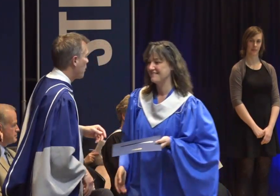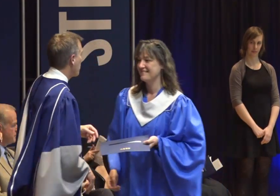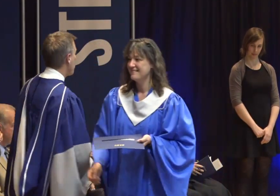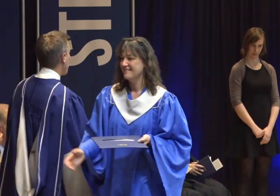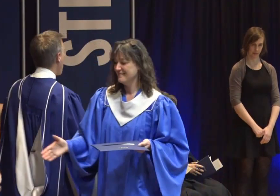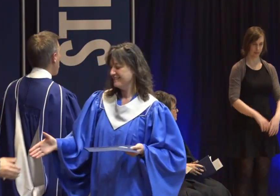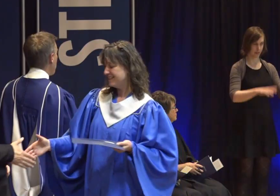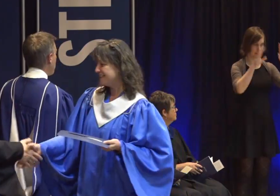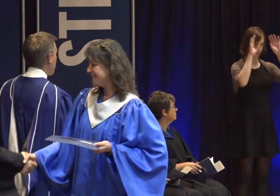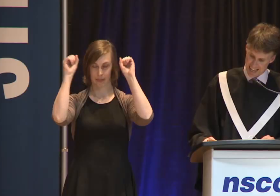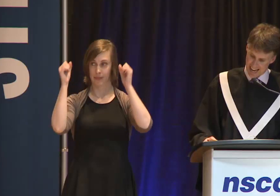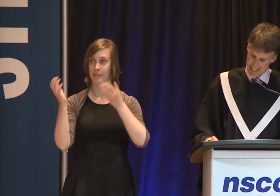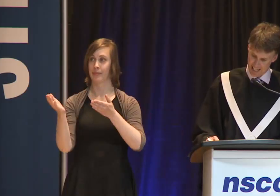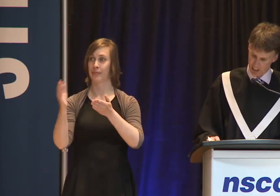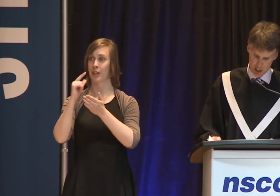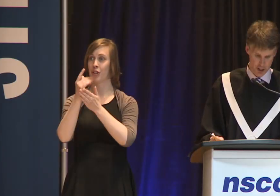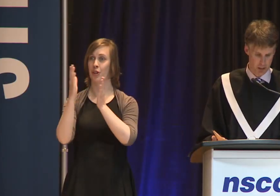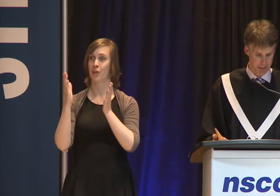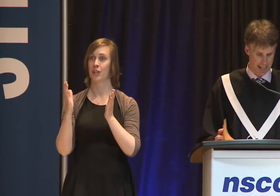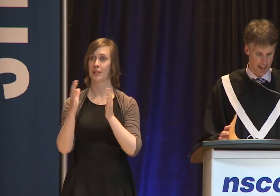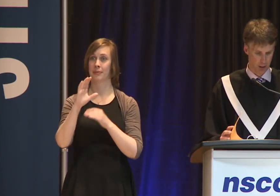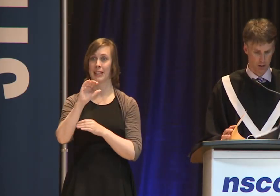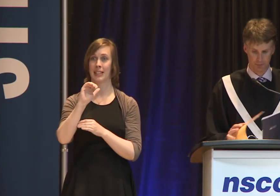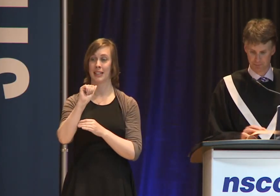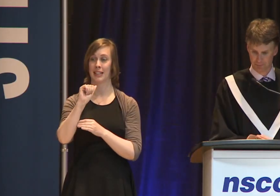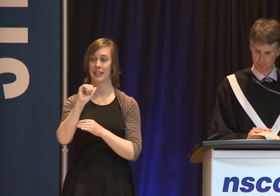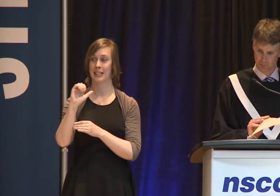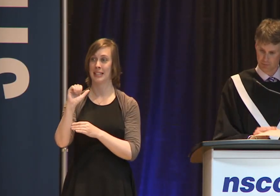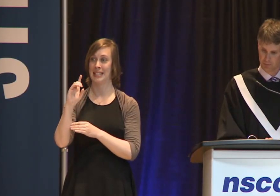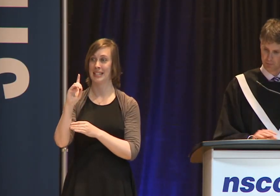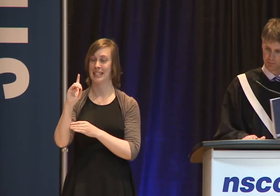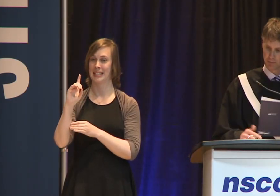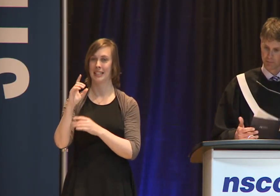Mr. President, the graduates in CAD Technician Mechanical.